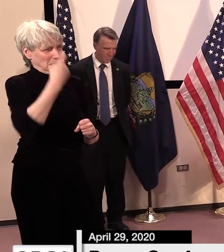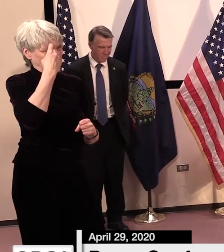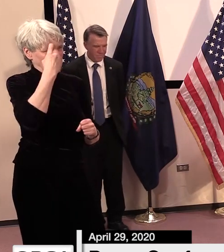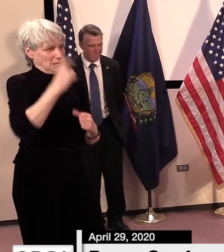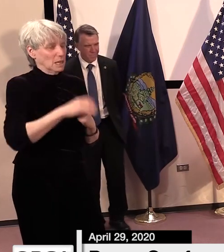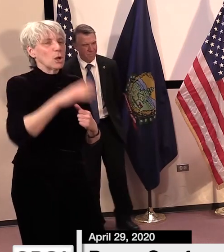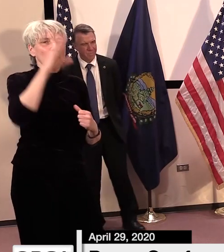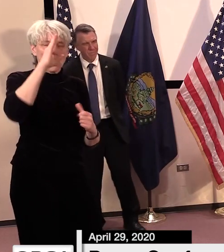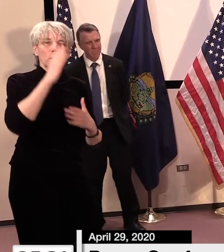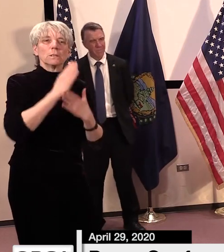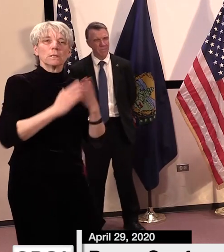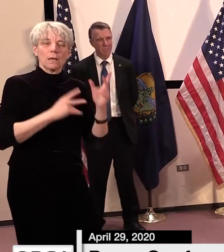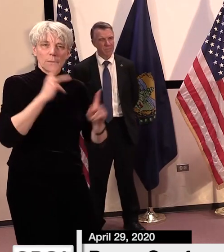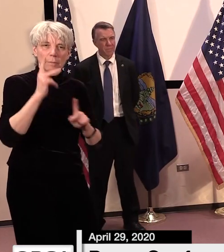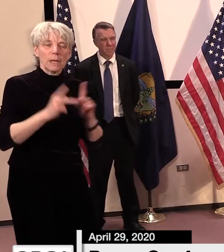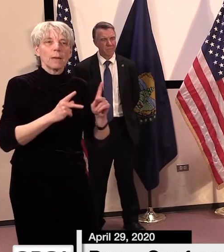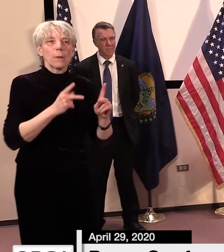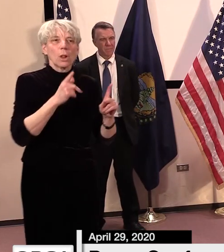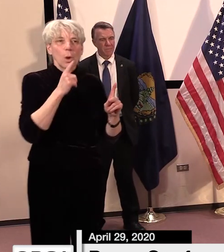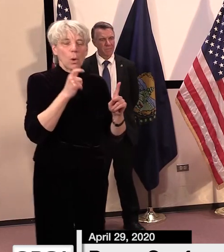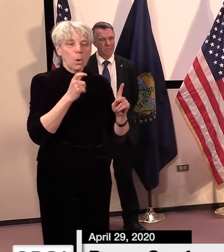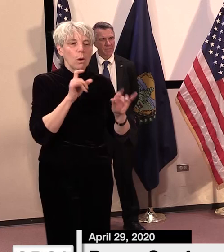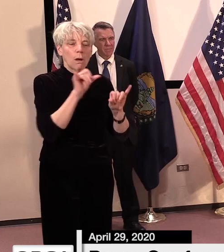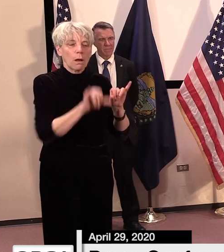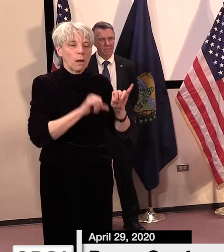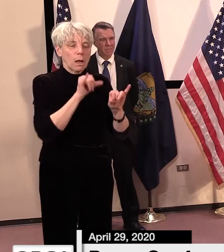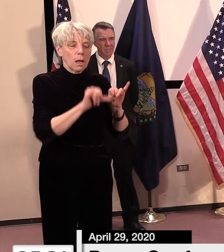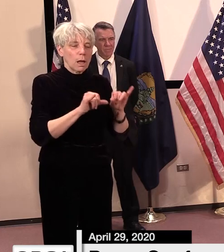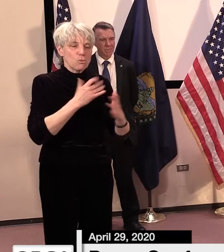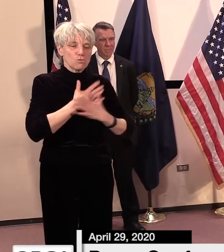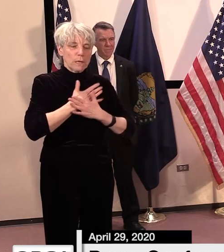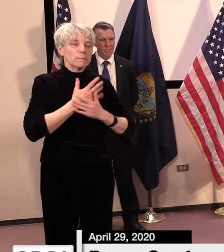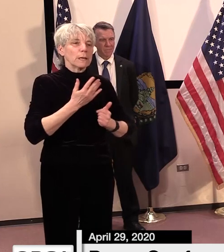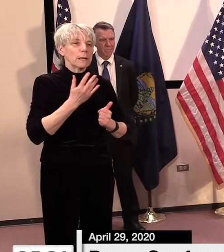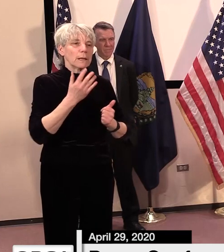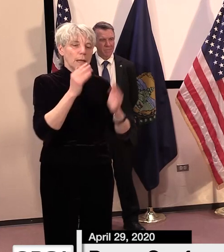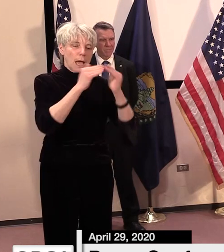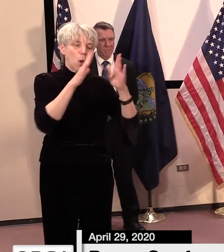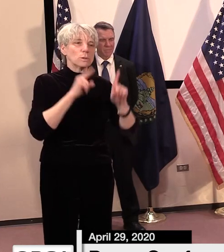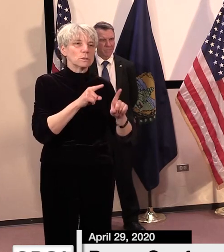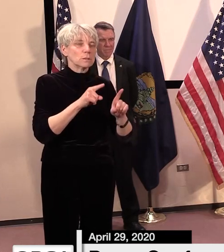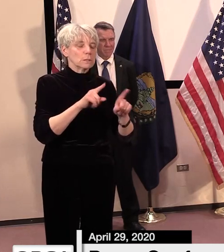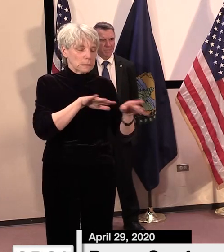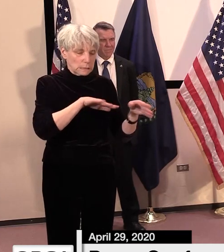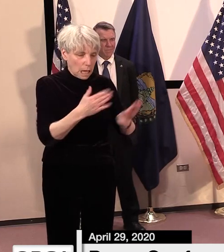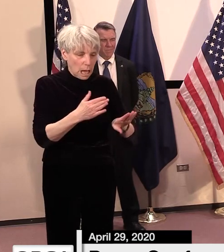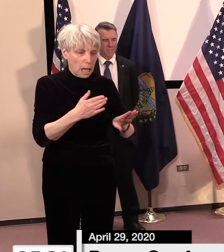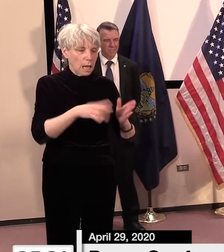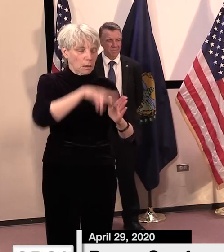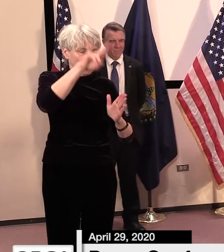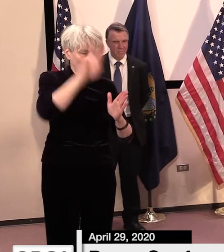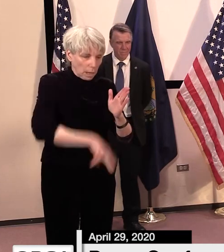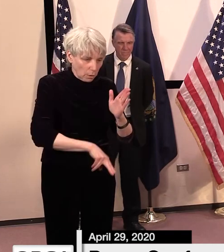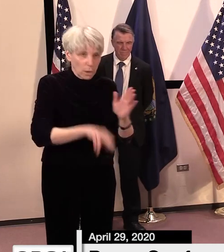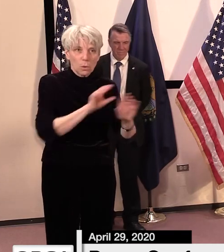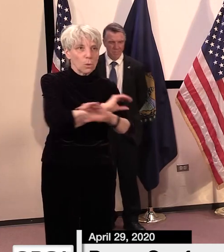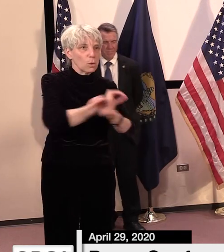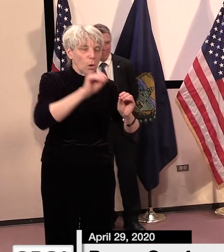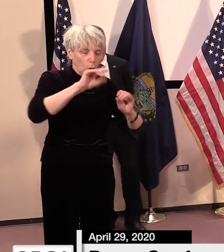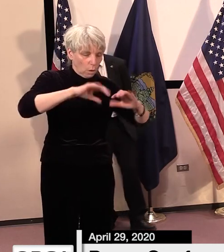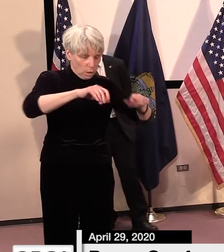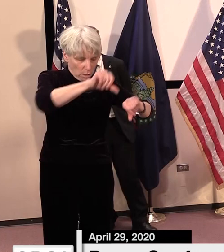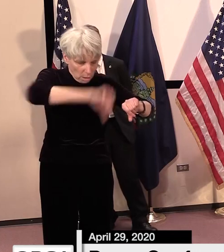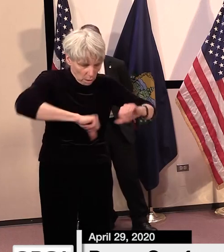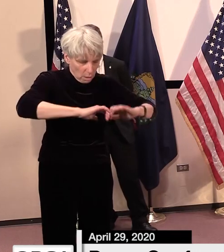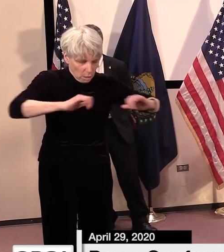at a respite house have died, were buried, no autopsy. Aren't those going to be a little hard to check as you go back